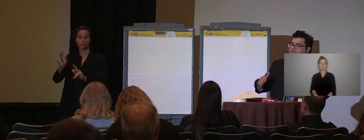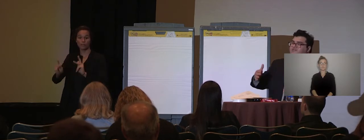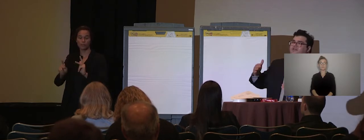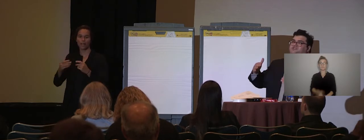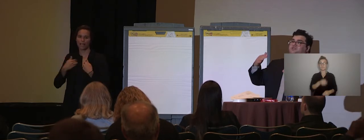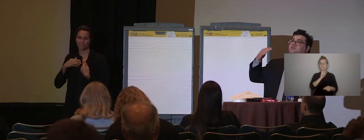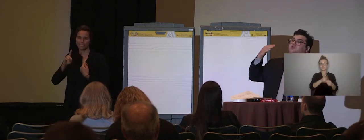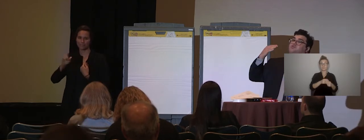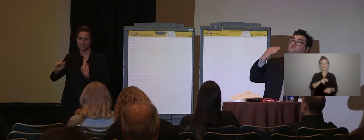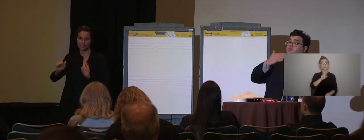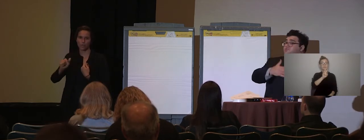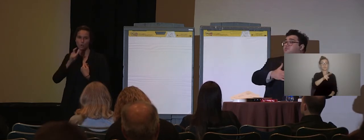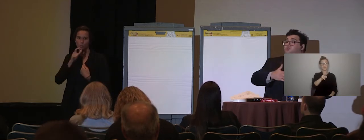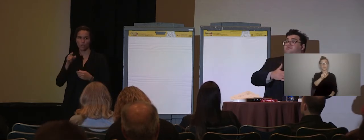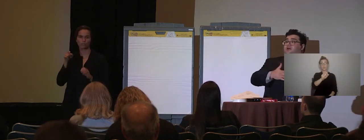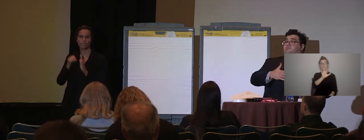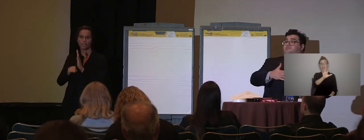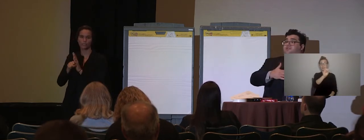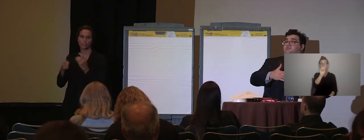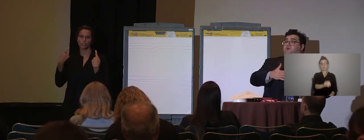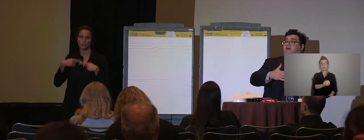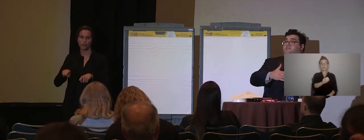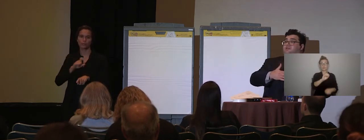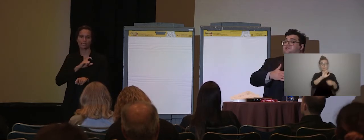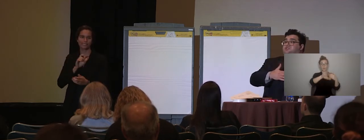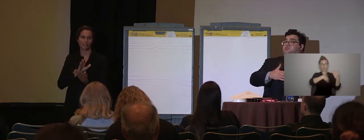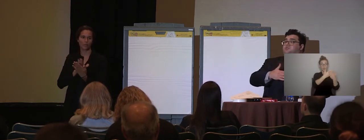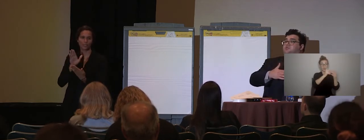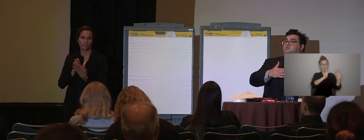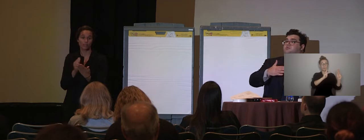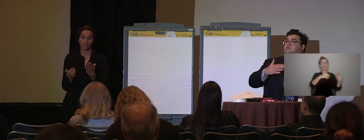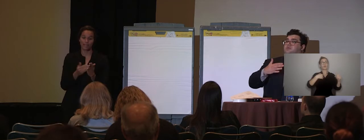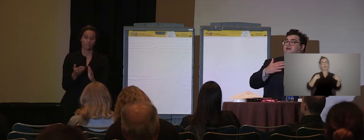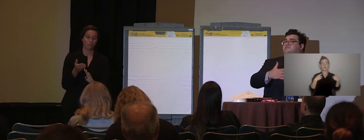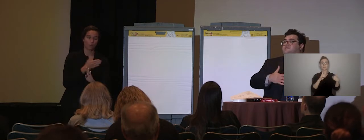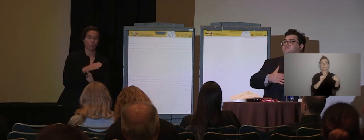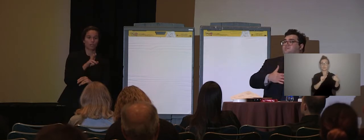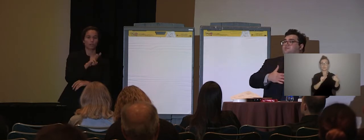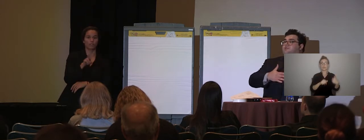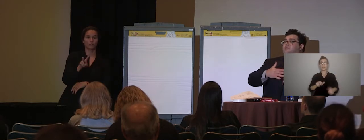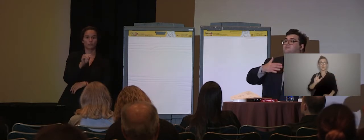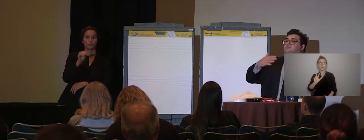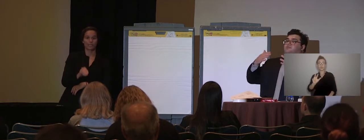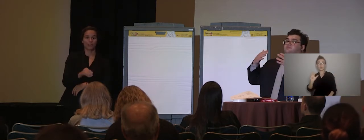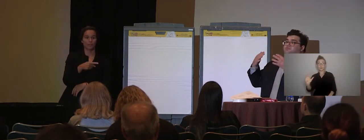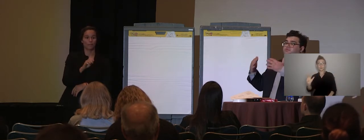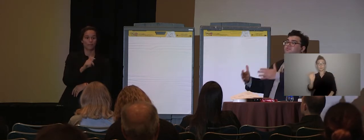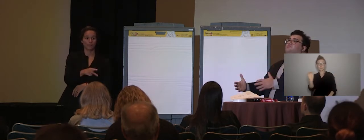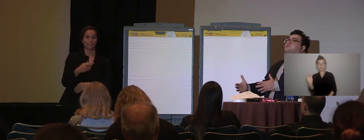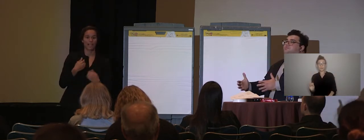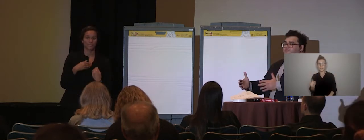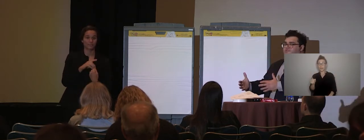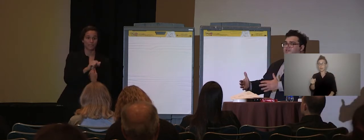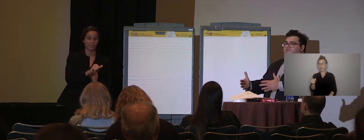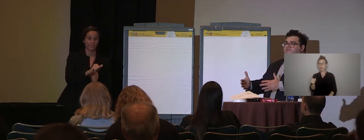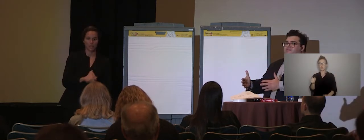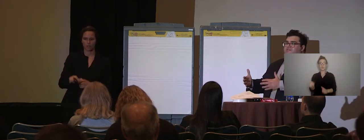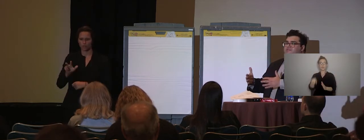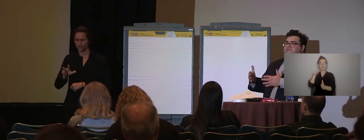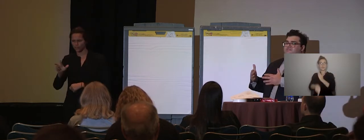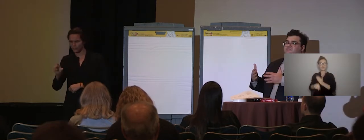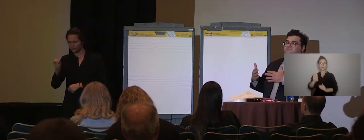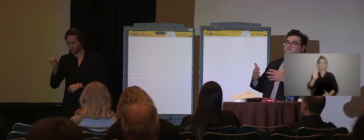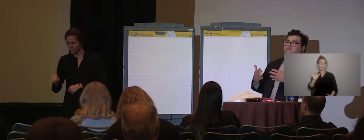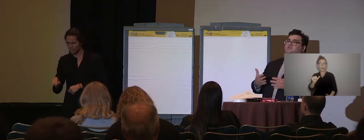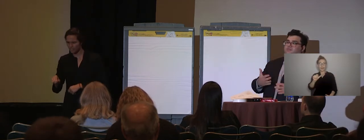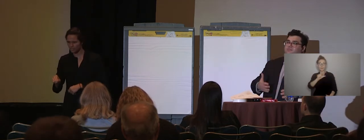It's, as I mentioned, 22.5% of the population has a disability. 33%